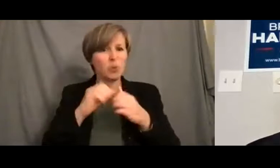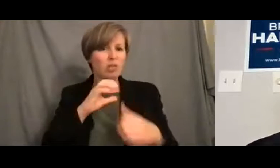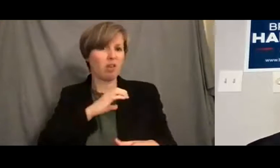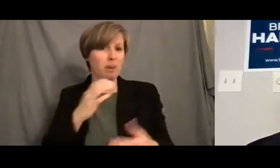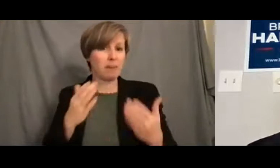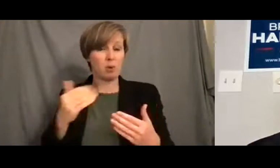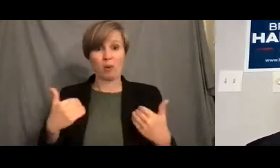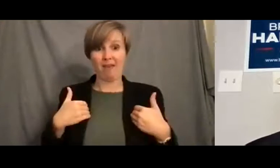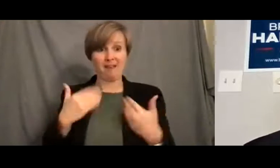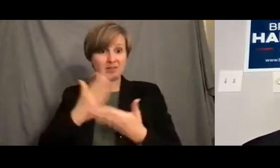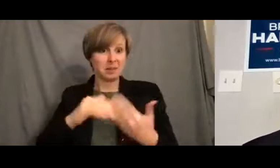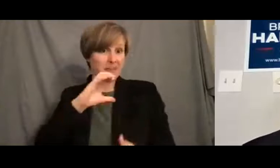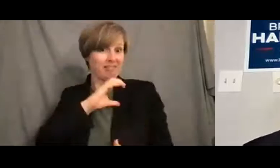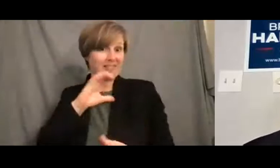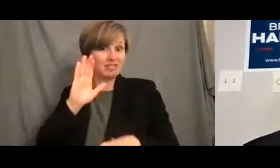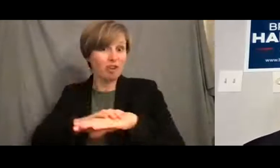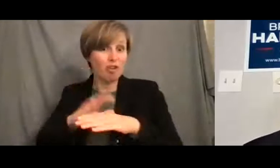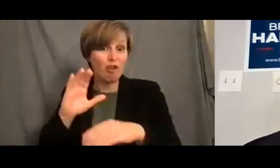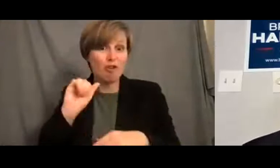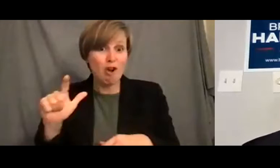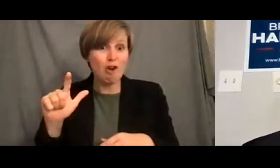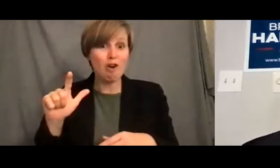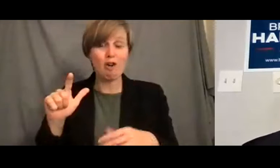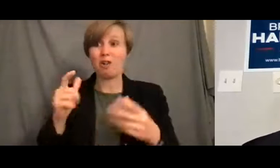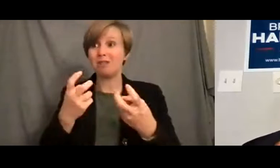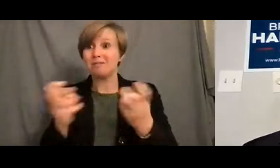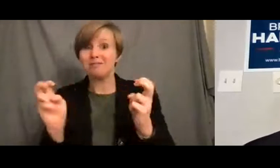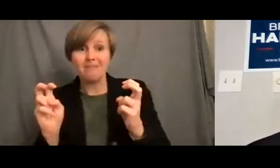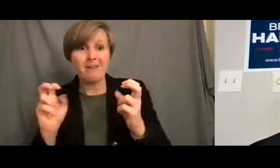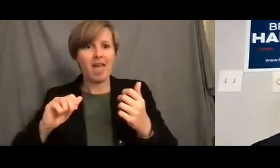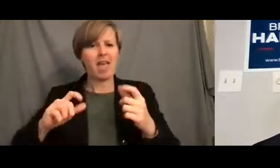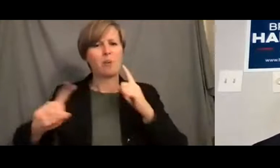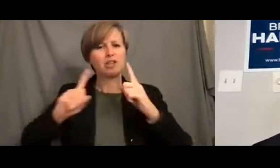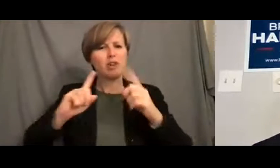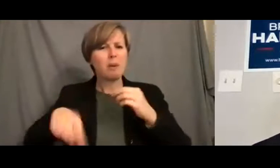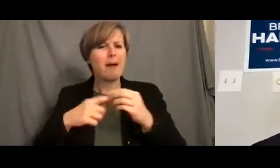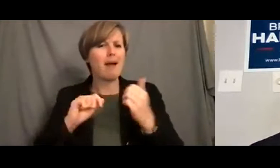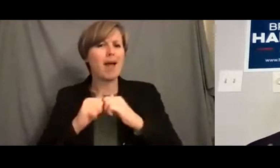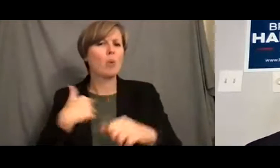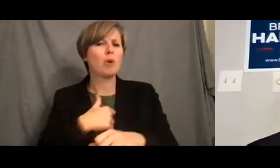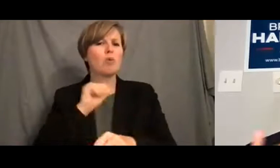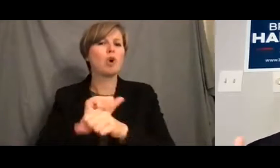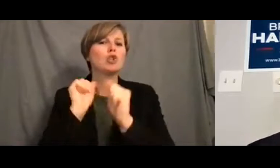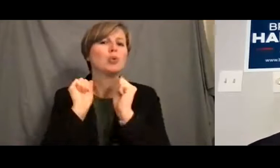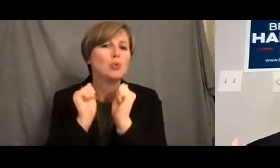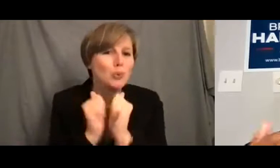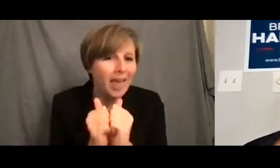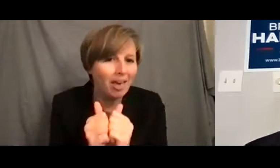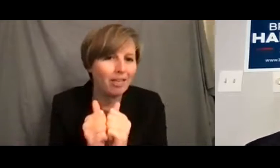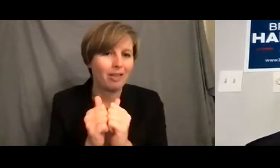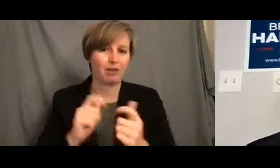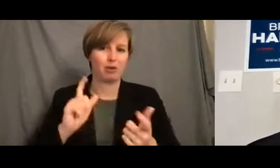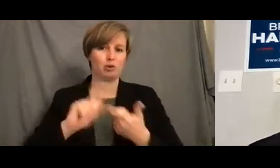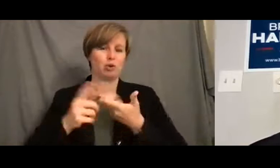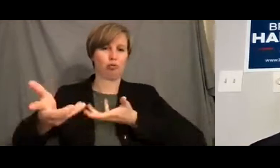on the call and we're talking about ways we've worked together in the last year to improve, the interactions between the